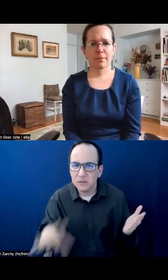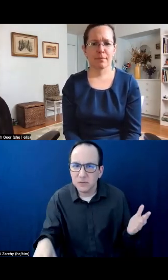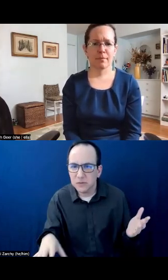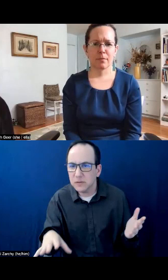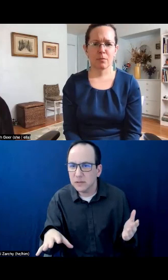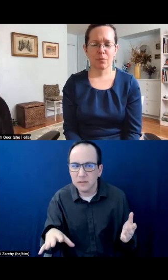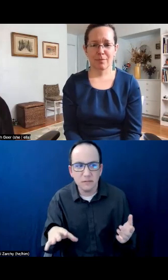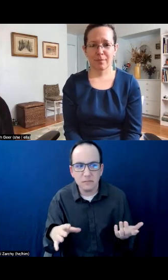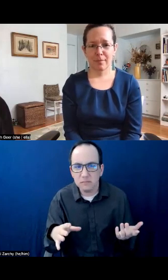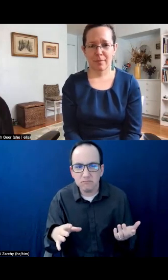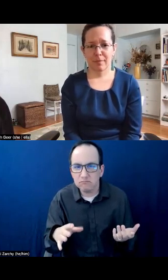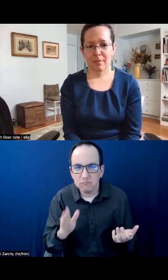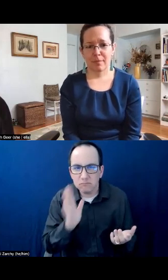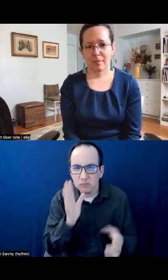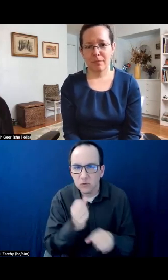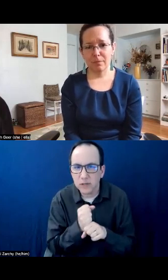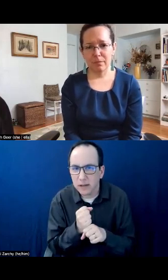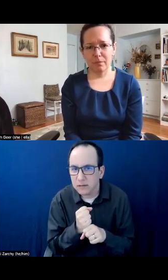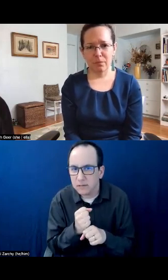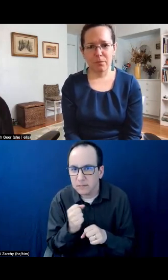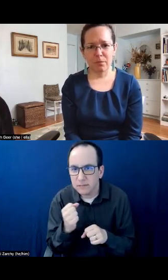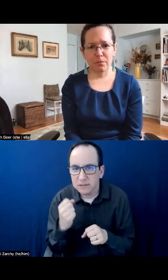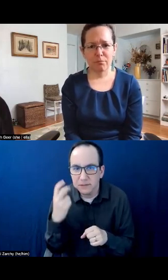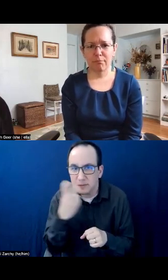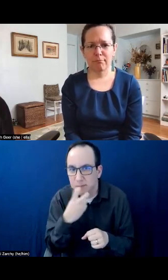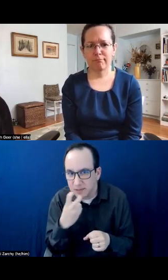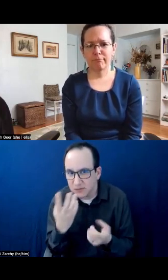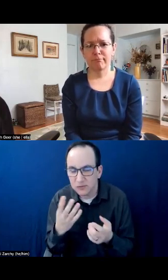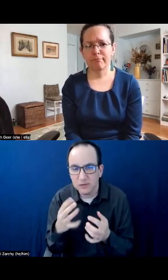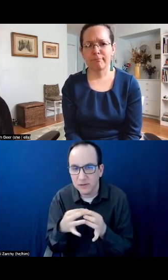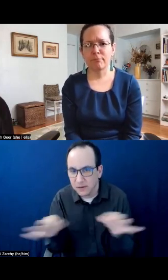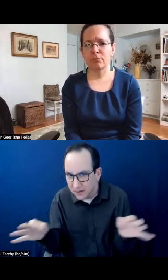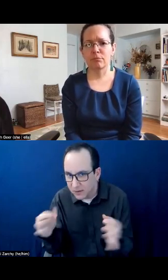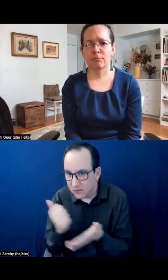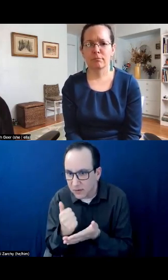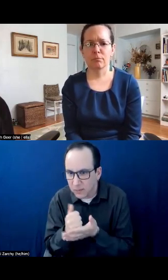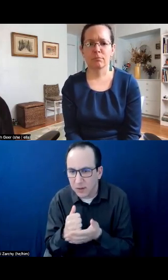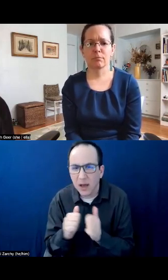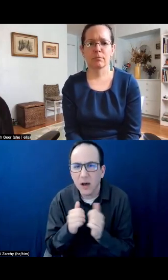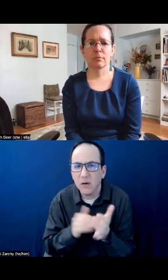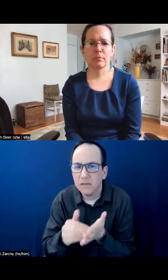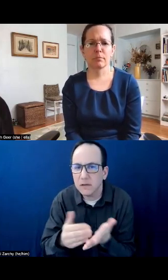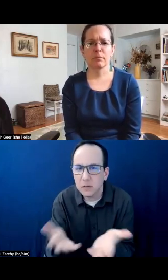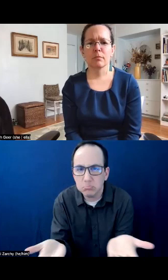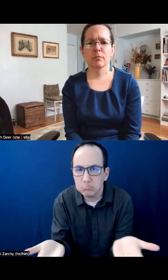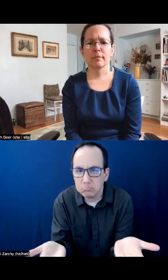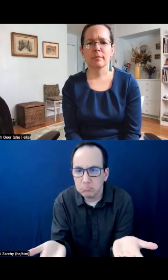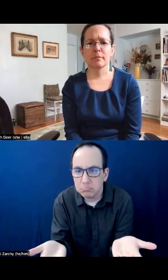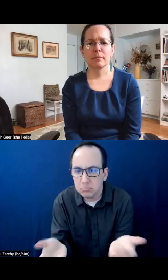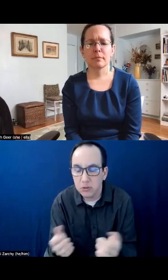they ask specifically about a student, and they ask, are they going to get speech language therapy? How